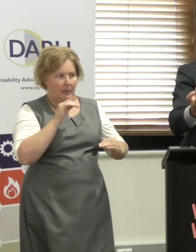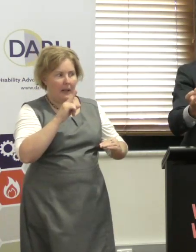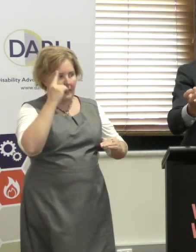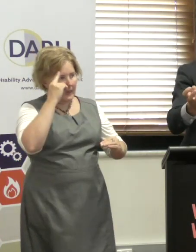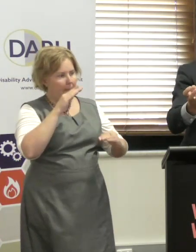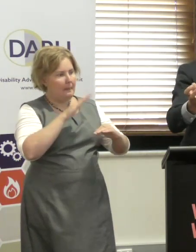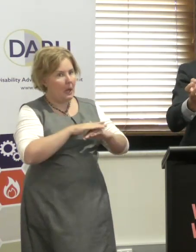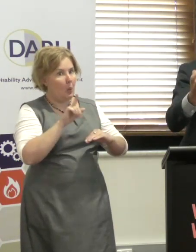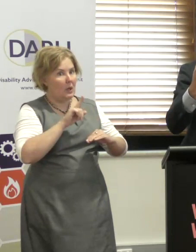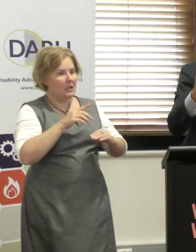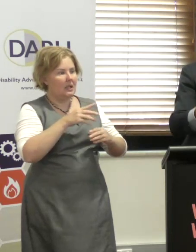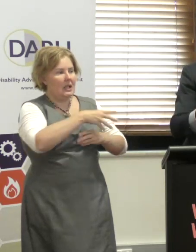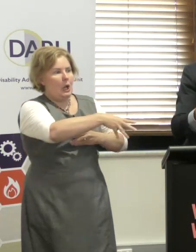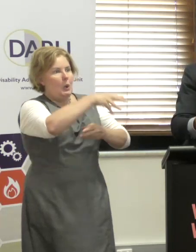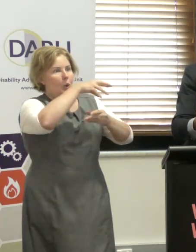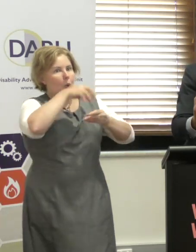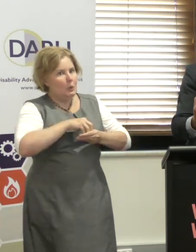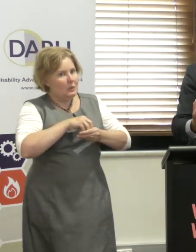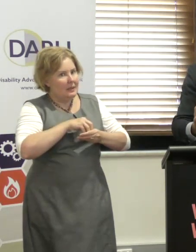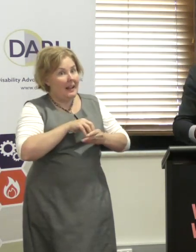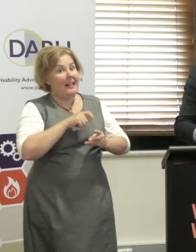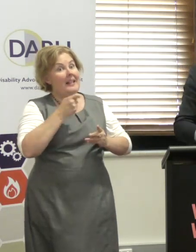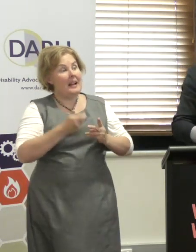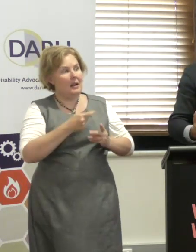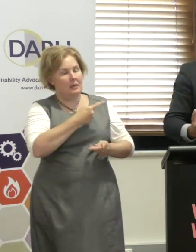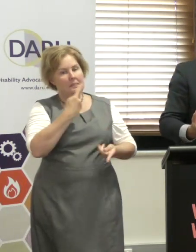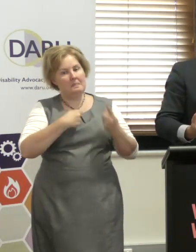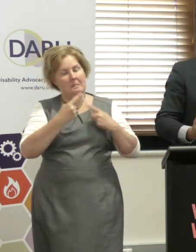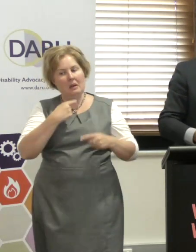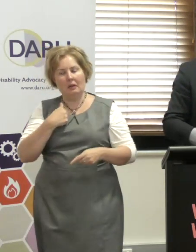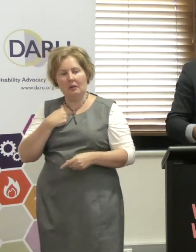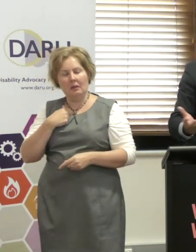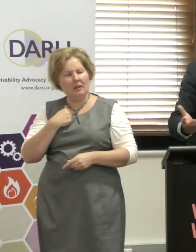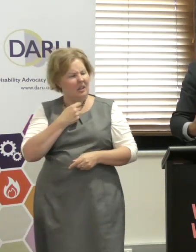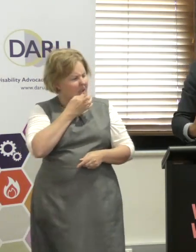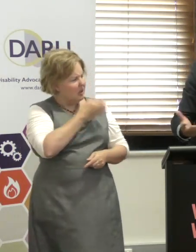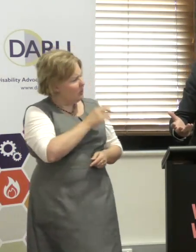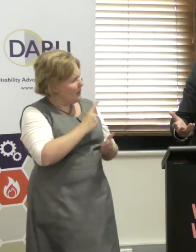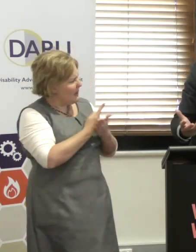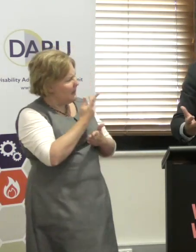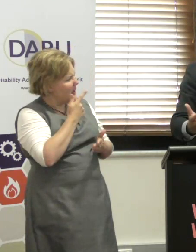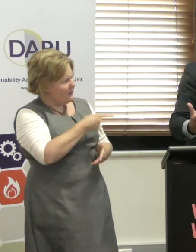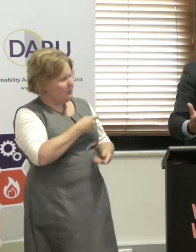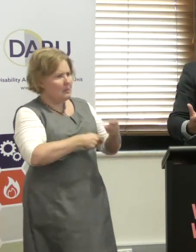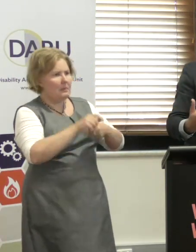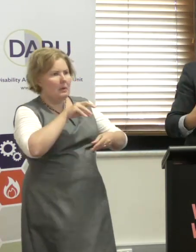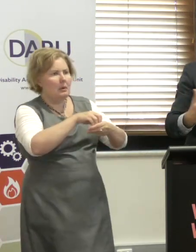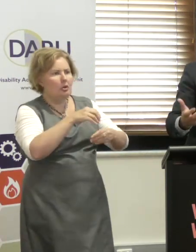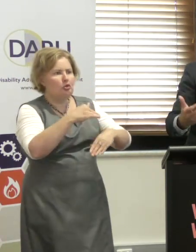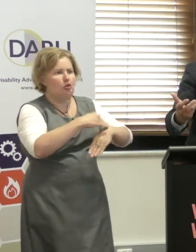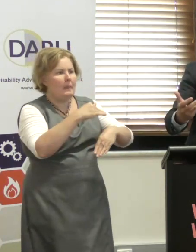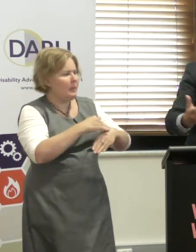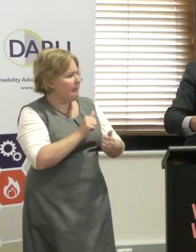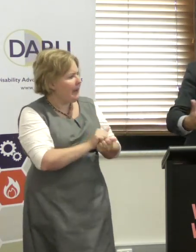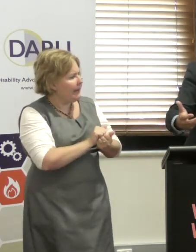inclusion. Because then what he started to tell me about, I said, well, what happens if you get in trouble, mate? And he goes,